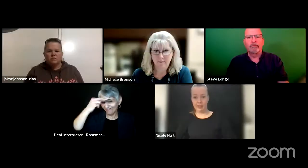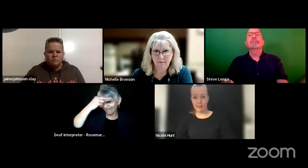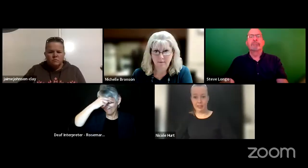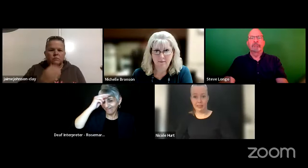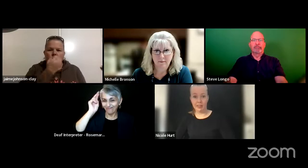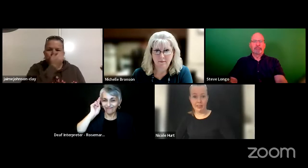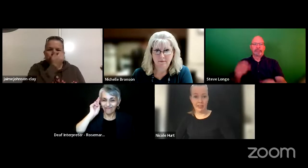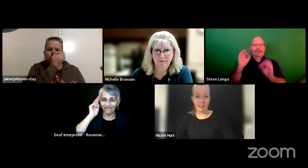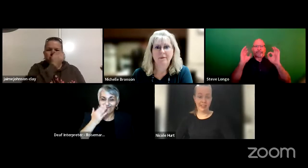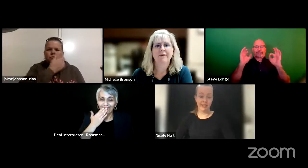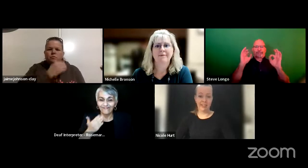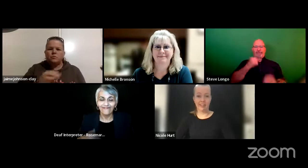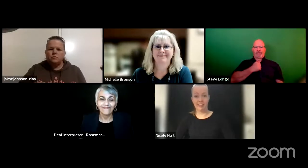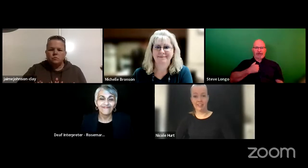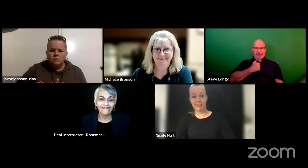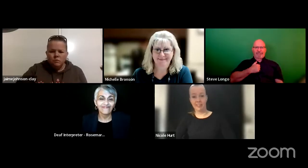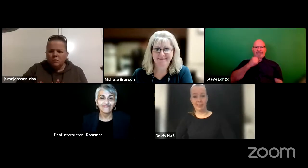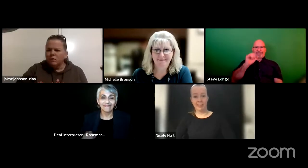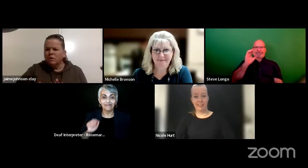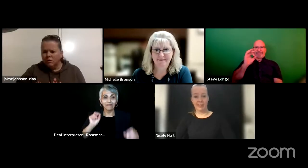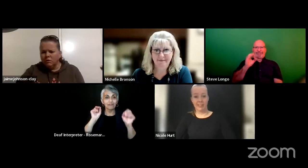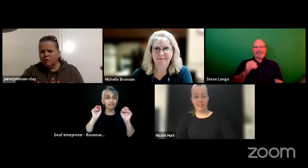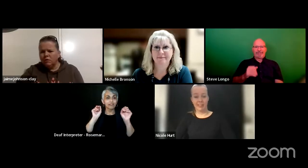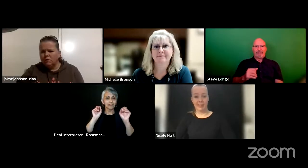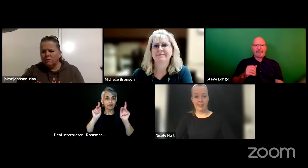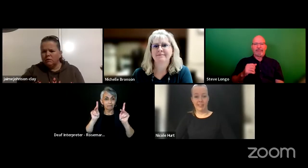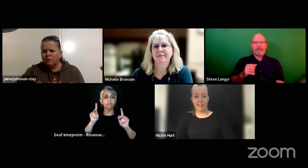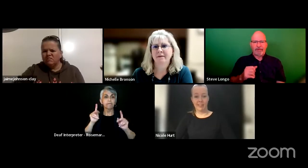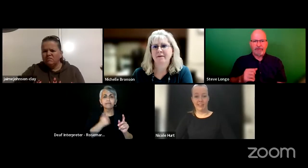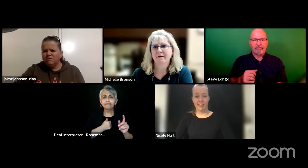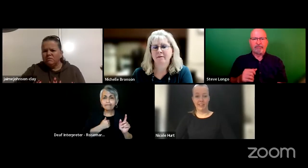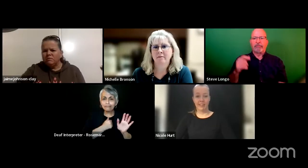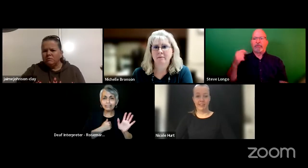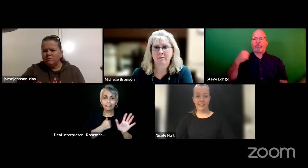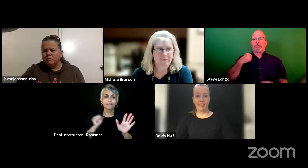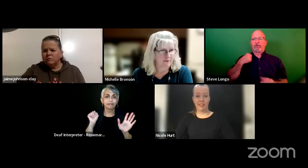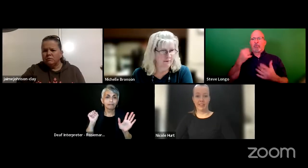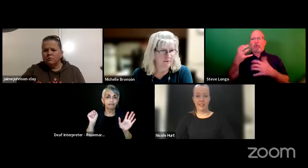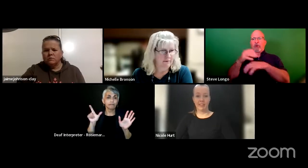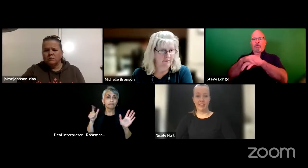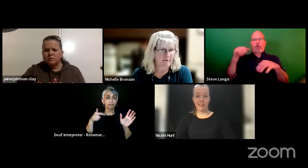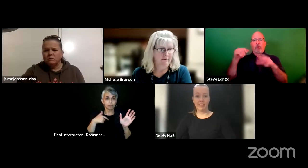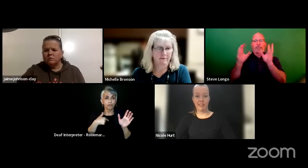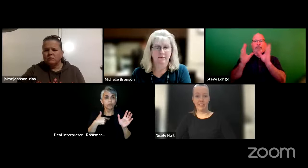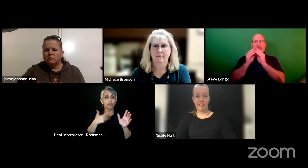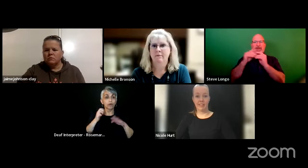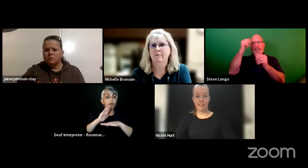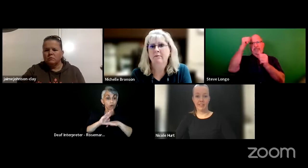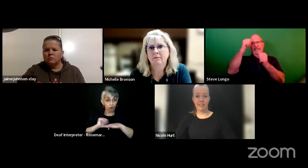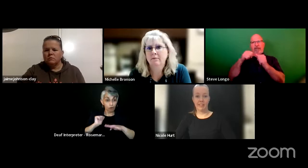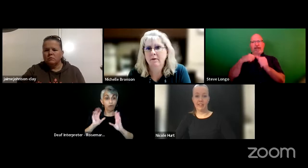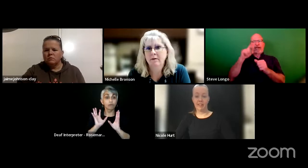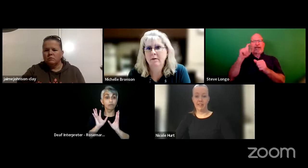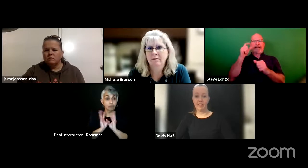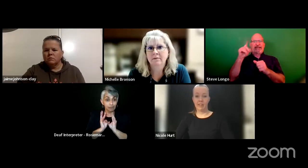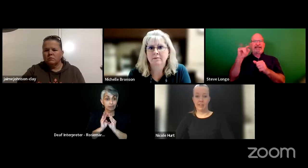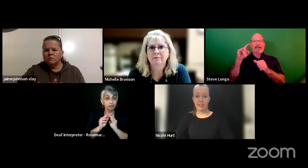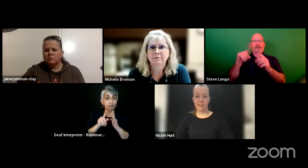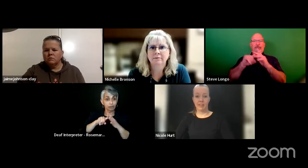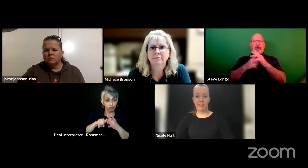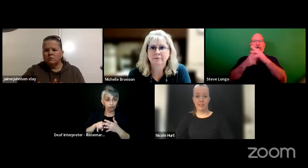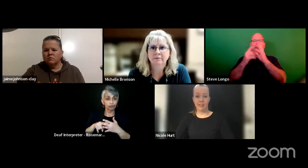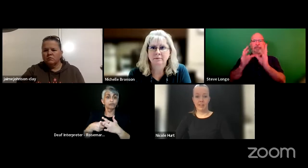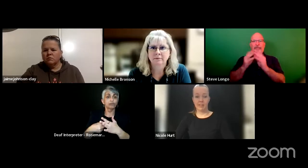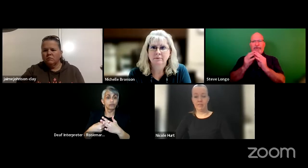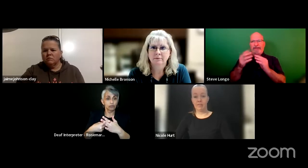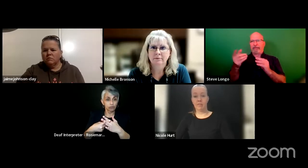And there has been a request to have the agenda removed so that we have better visibility. Again, we will call